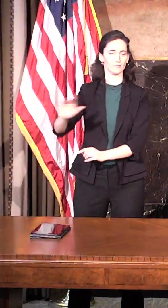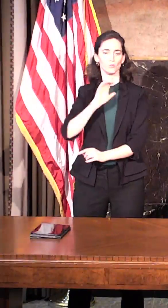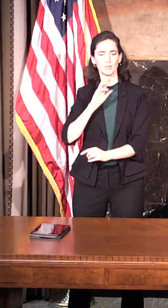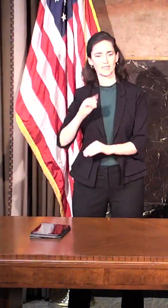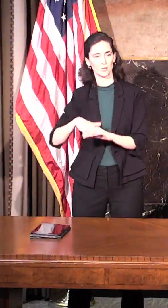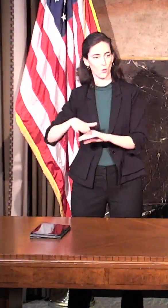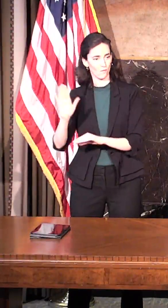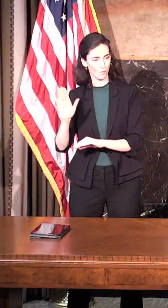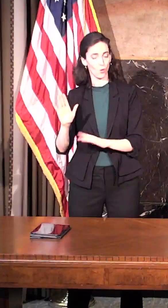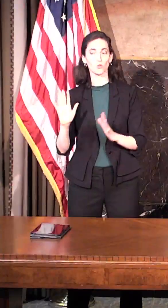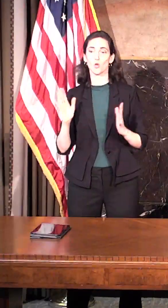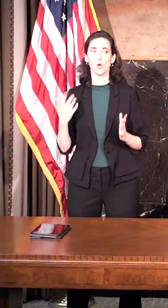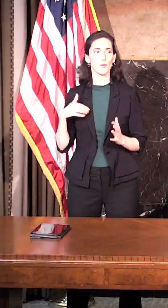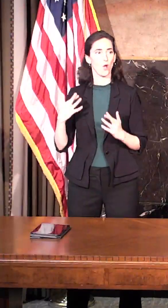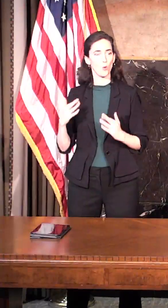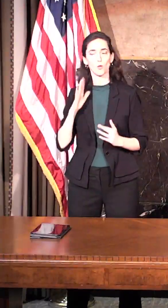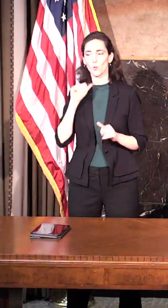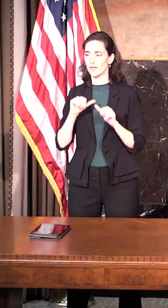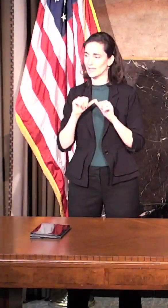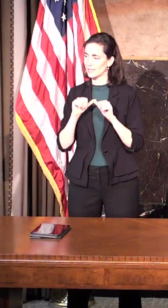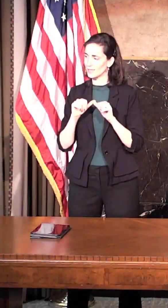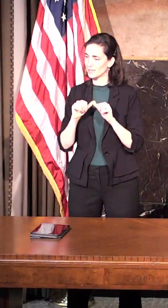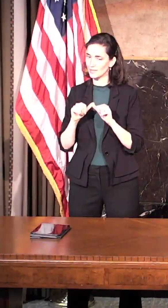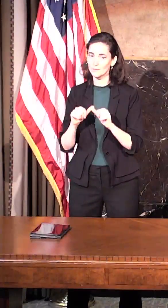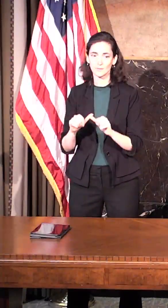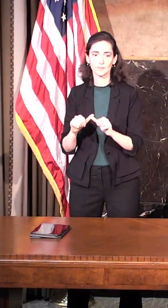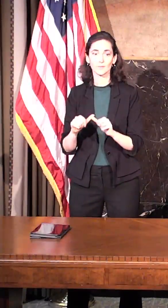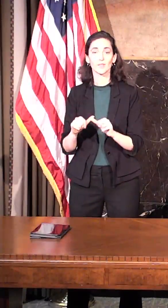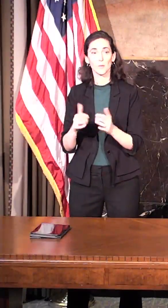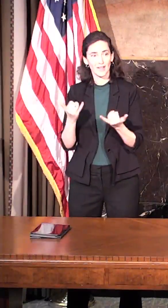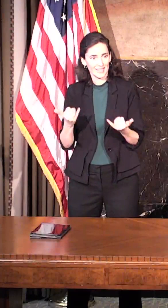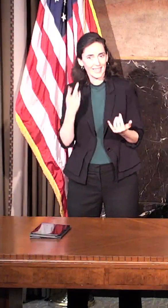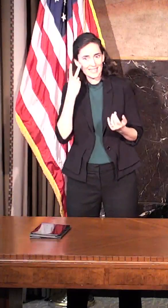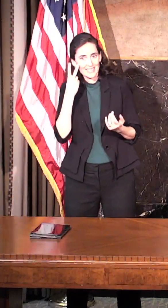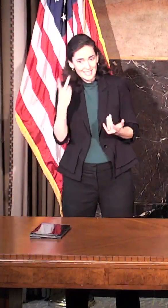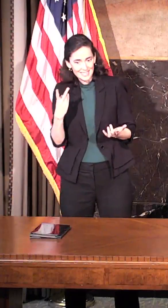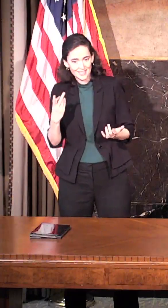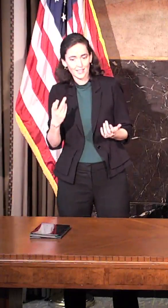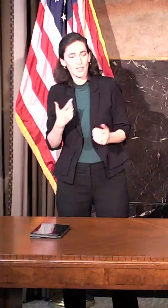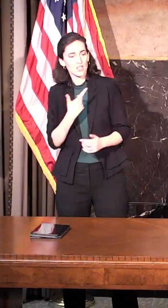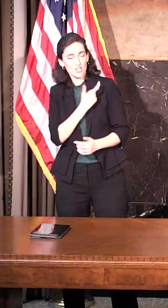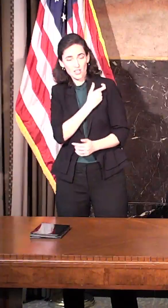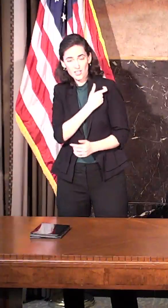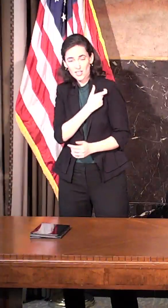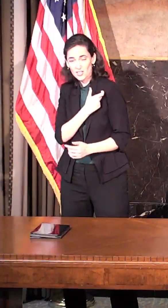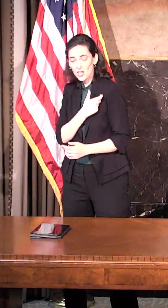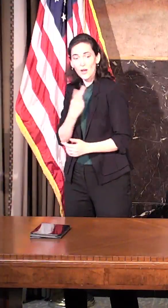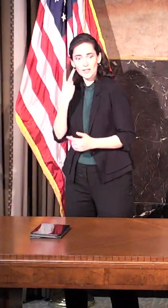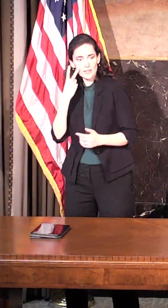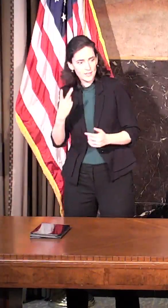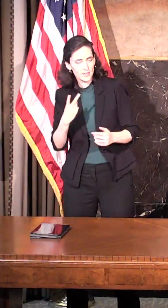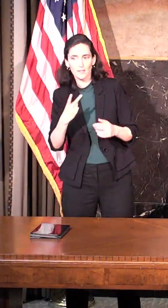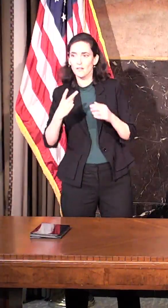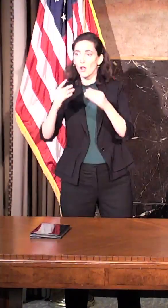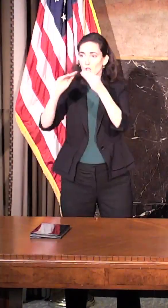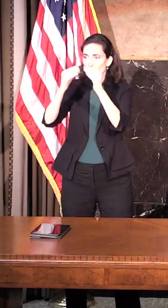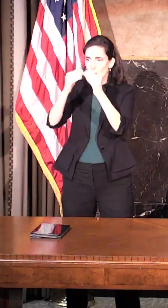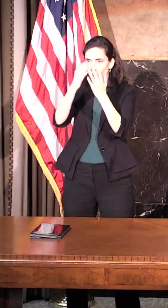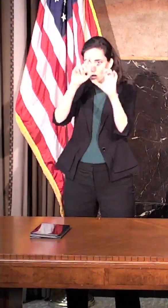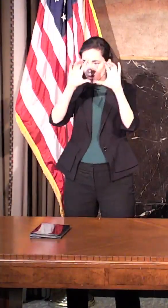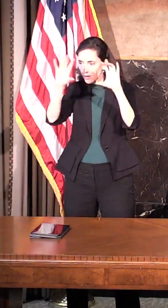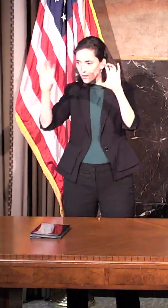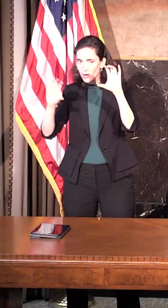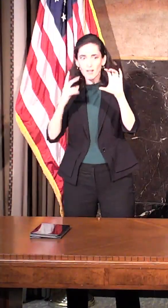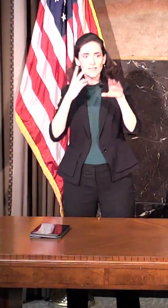hopefully this will continue, but we are seeing the earliest signs that that is having its intended impact